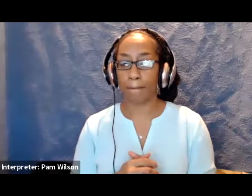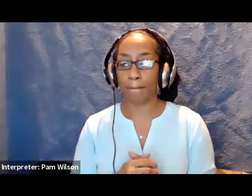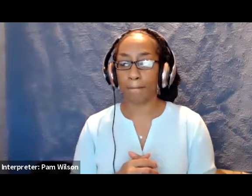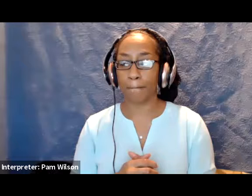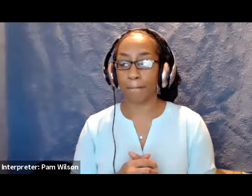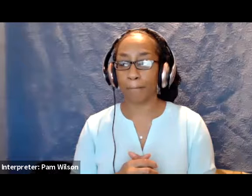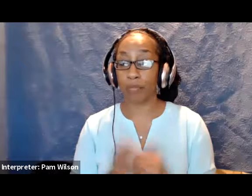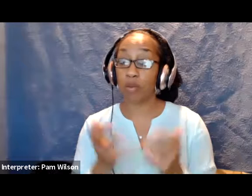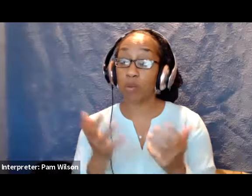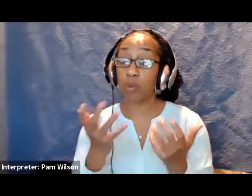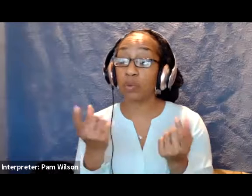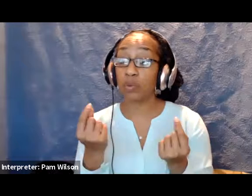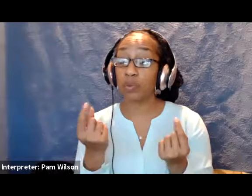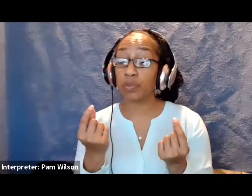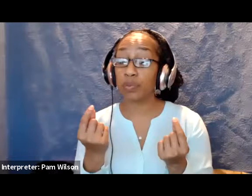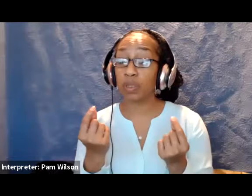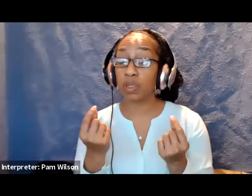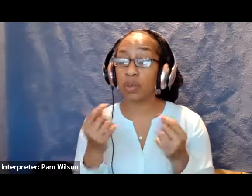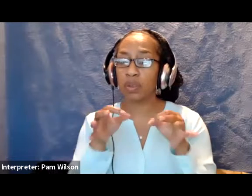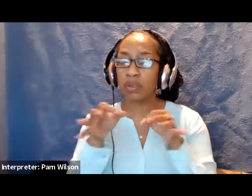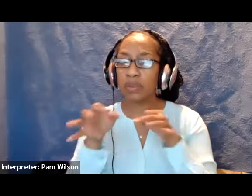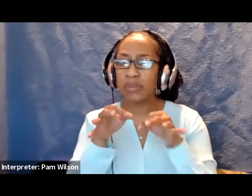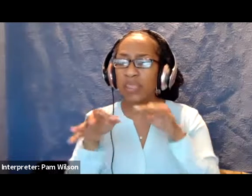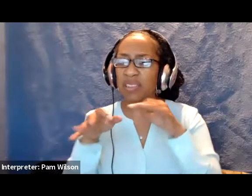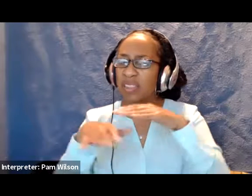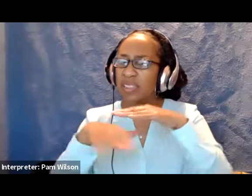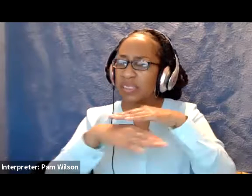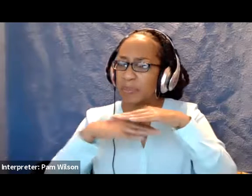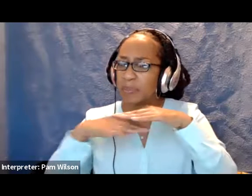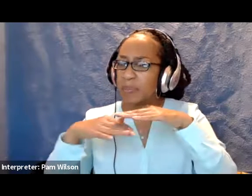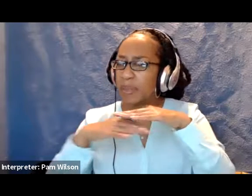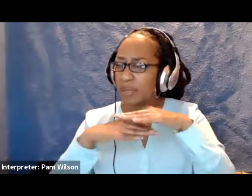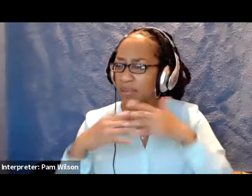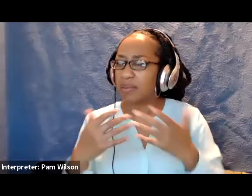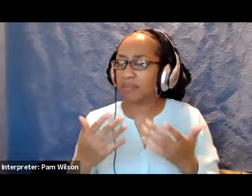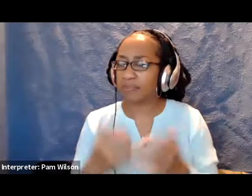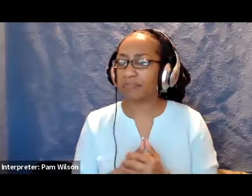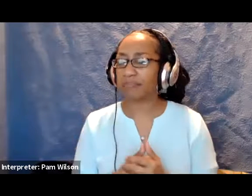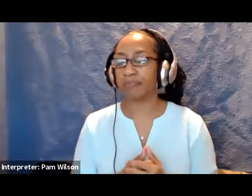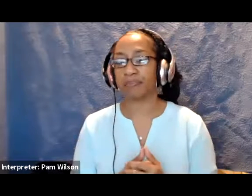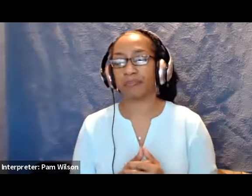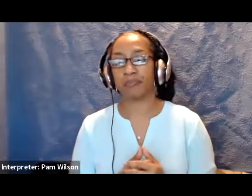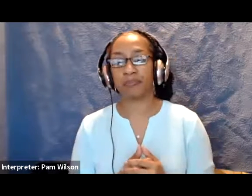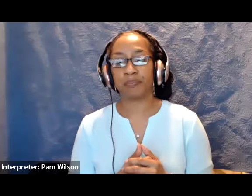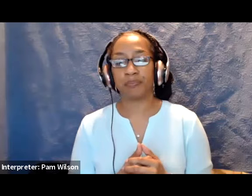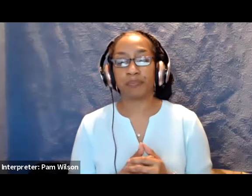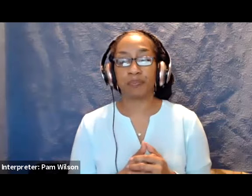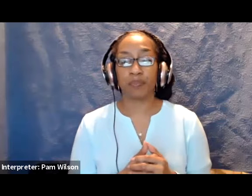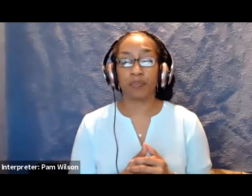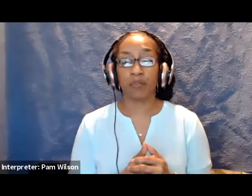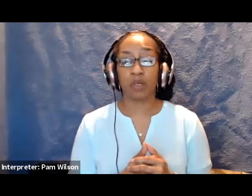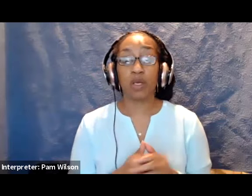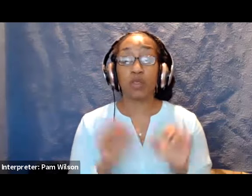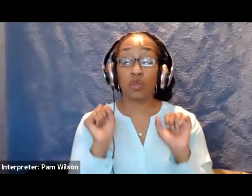is just go through the very, very basics right away. As I said, you can create an account for